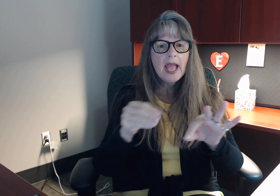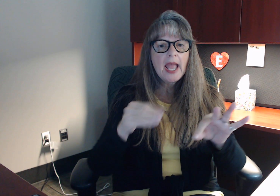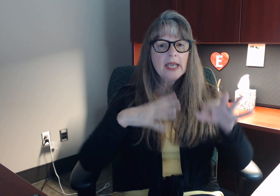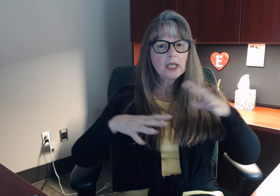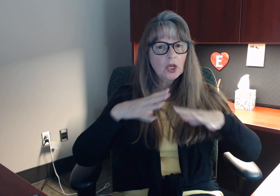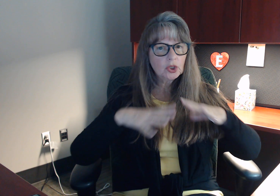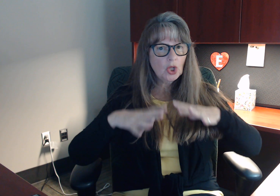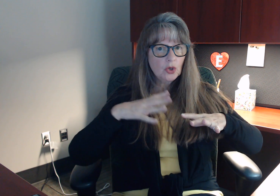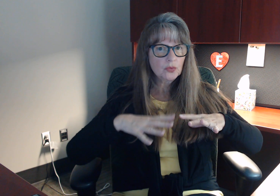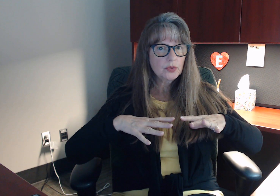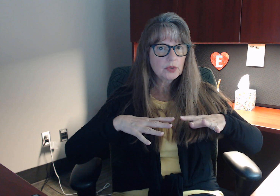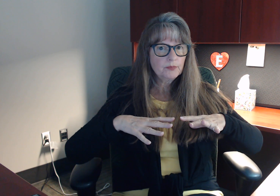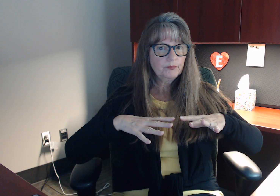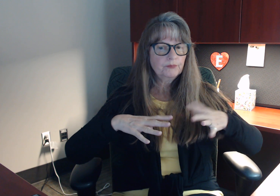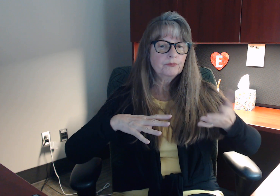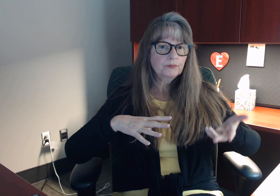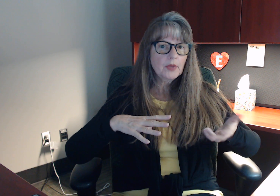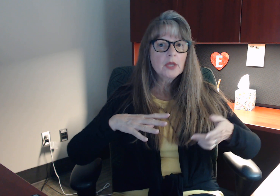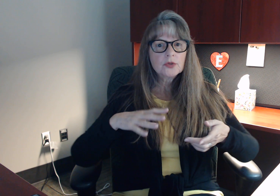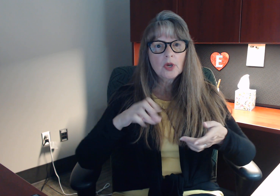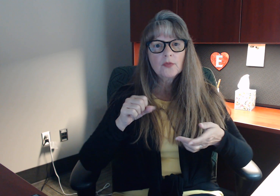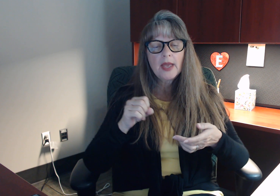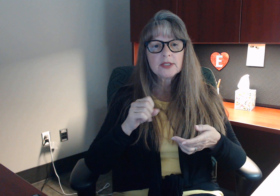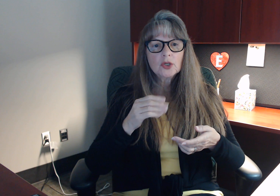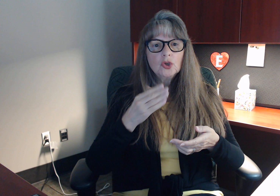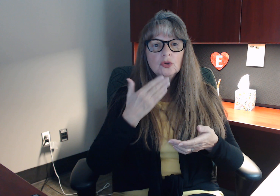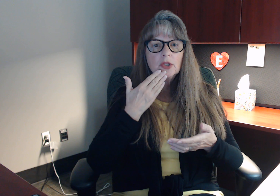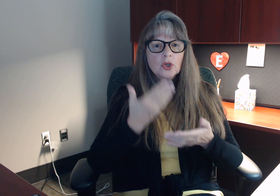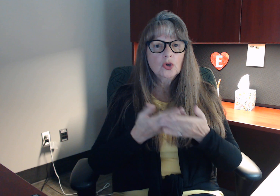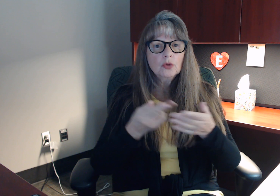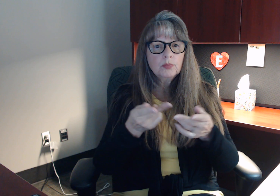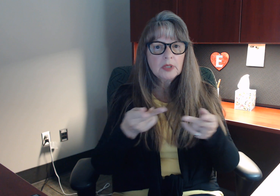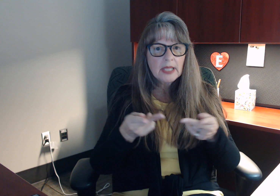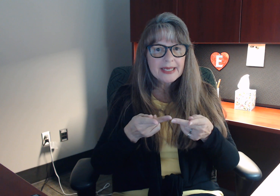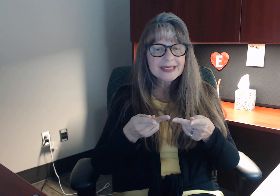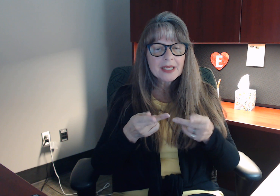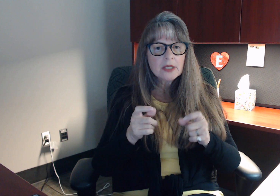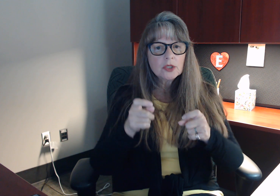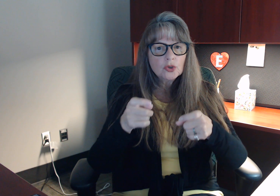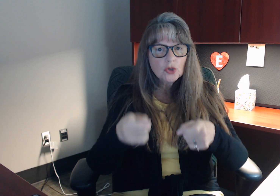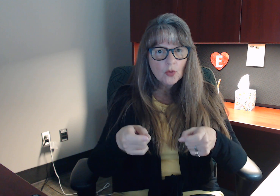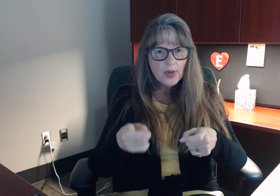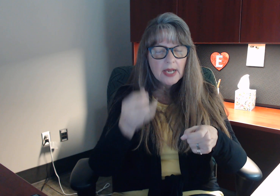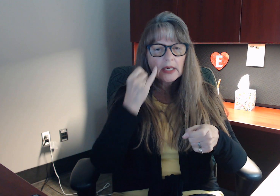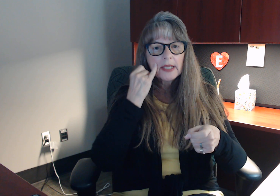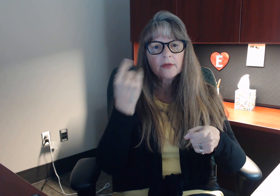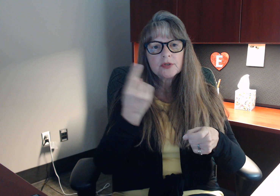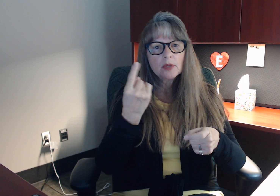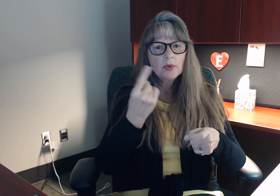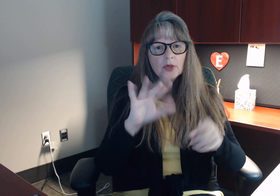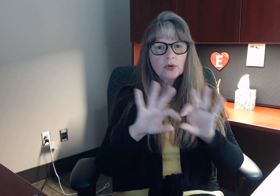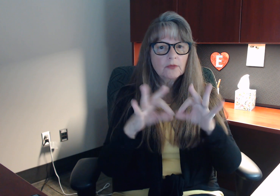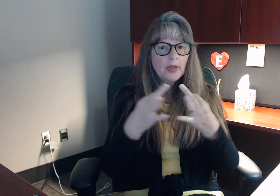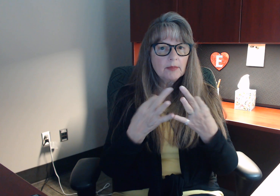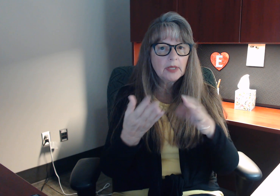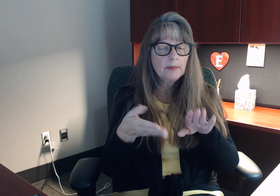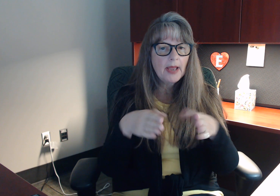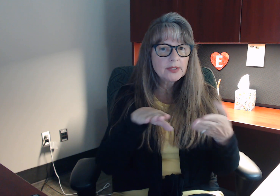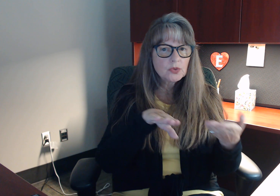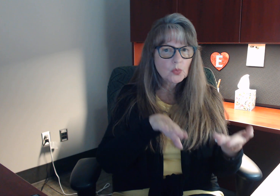and clothes. So that's a good place to donate. Like if someone in your family passes